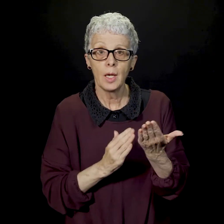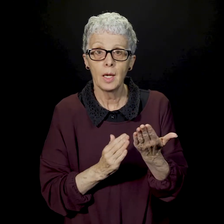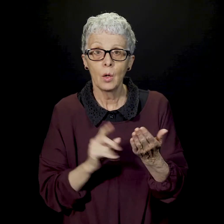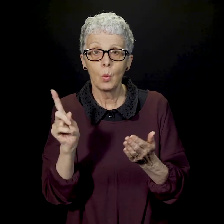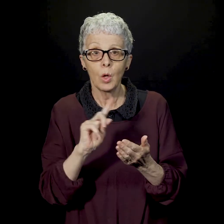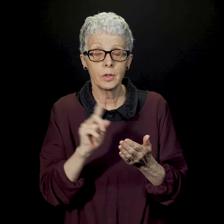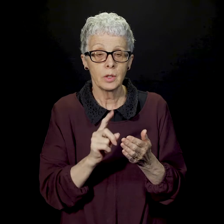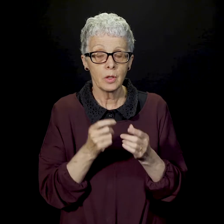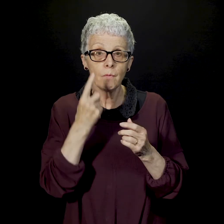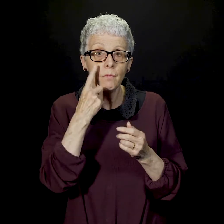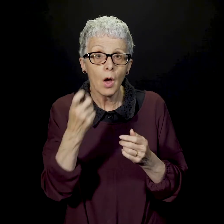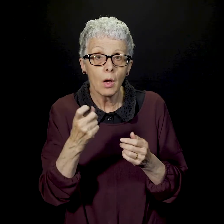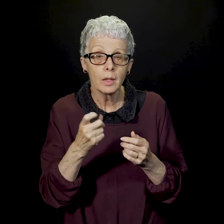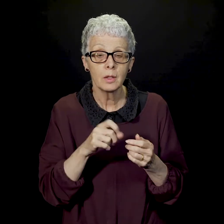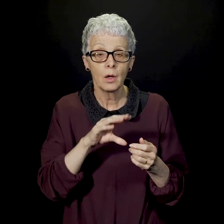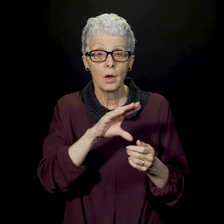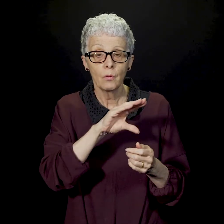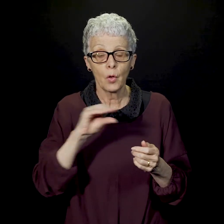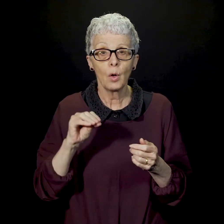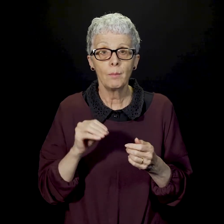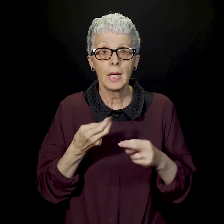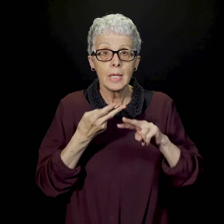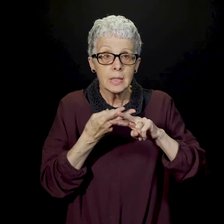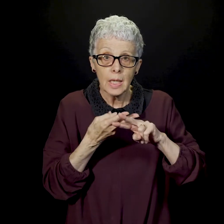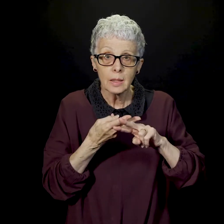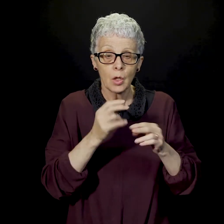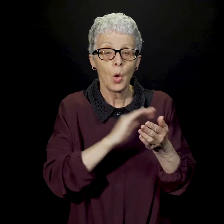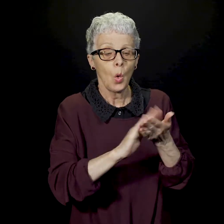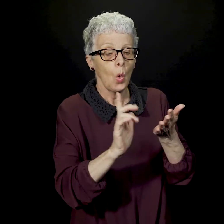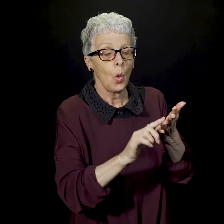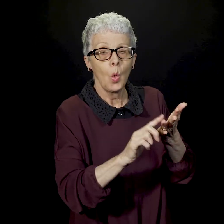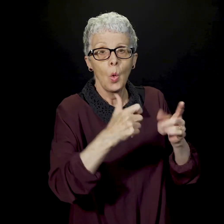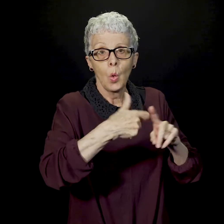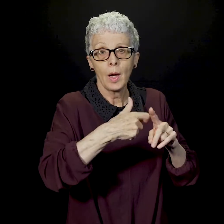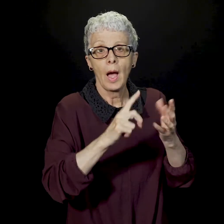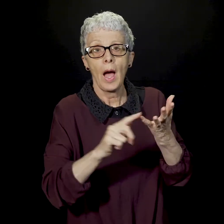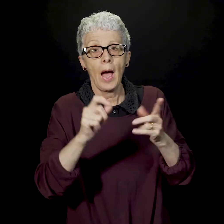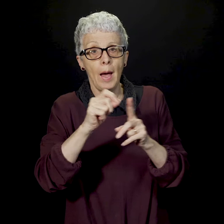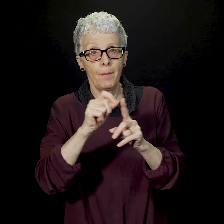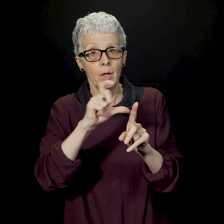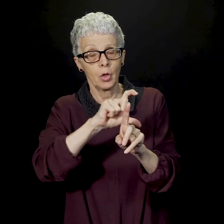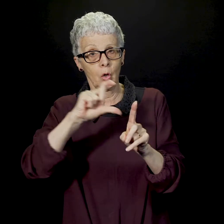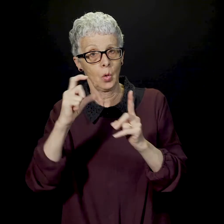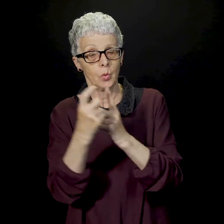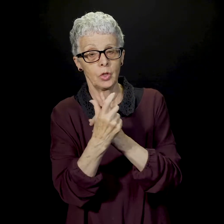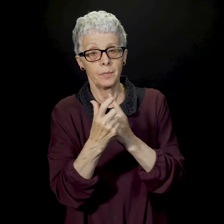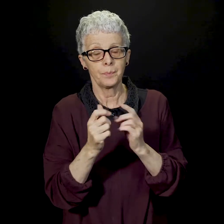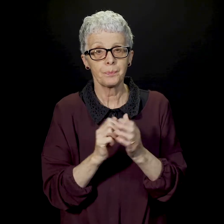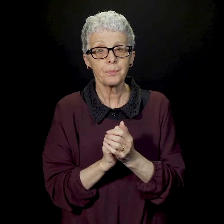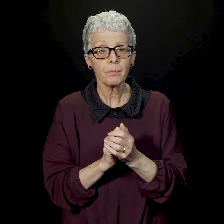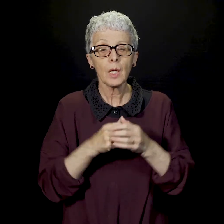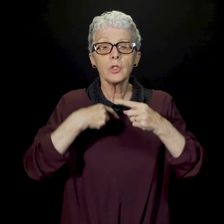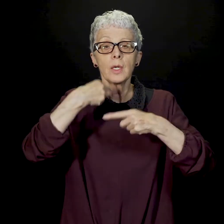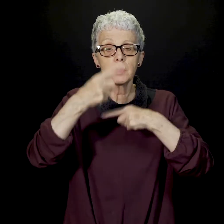project to what she refers to as hookup culture. Hookup culture, essentially the term that she uses to